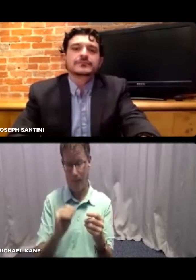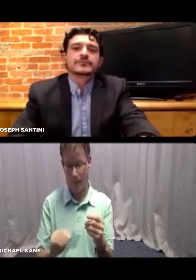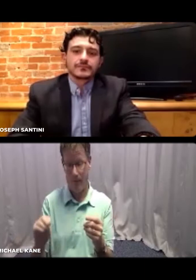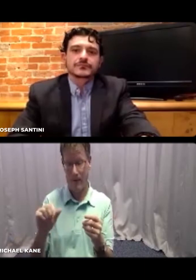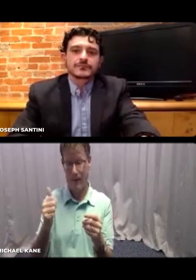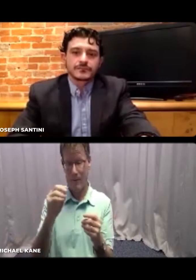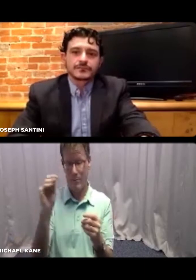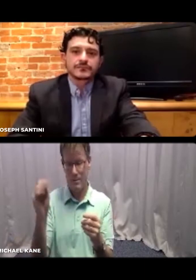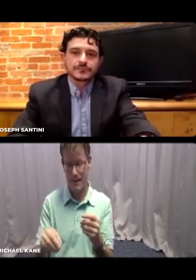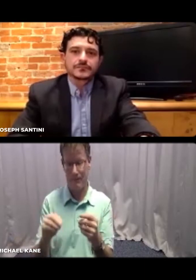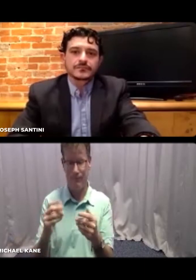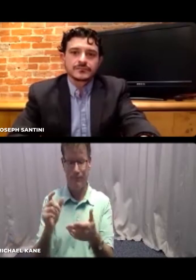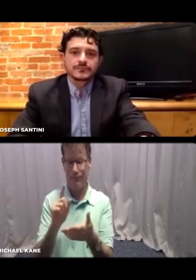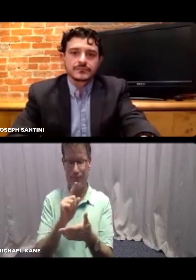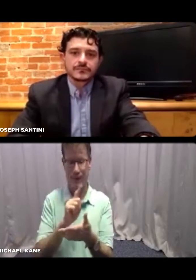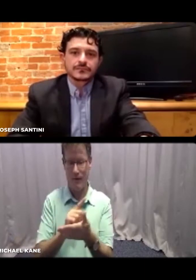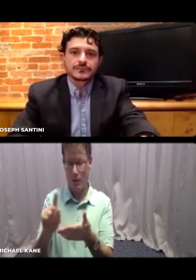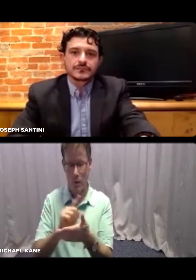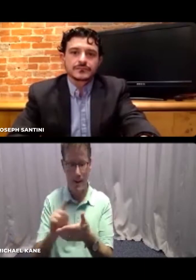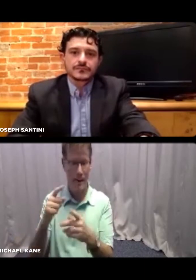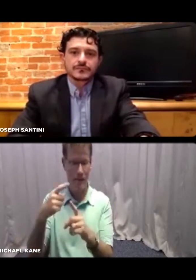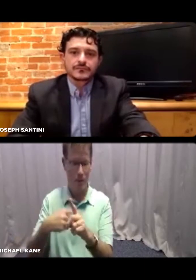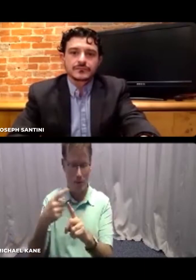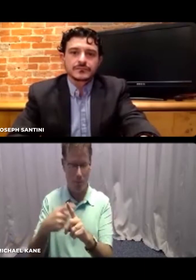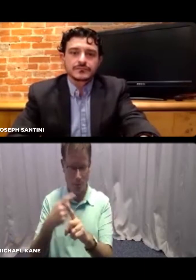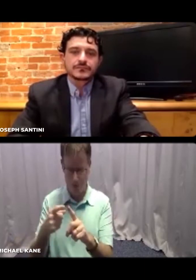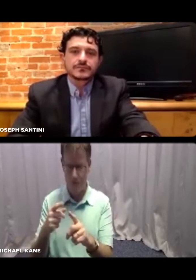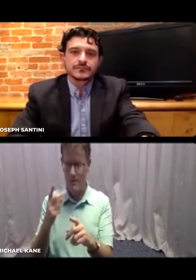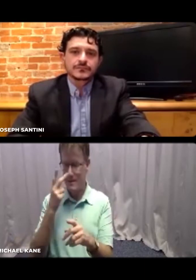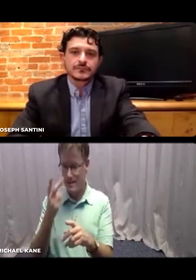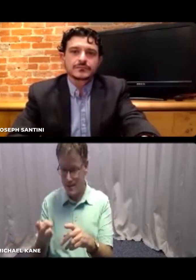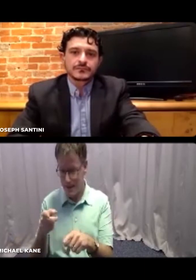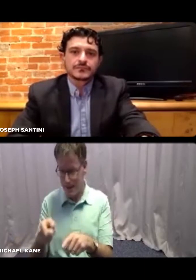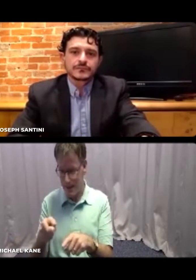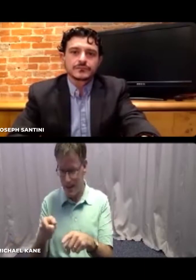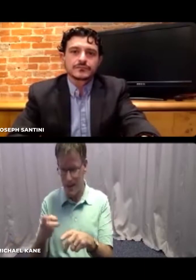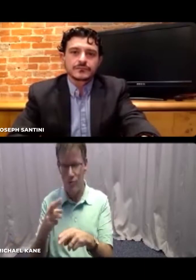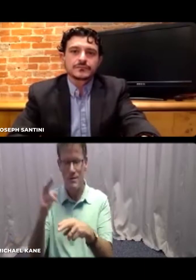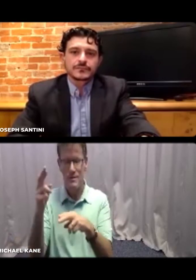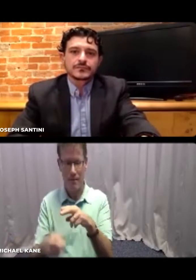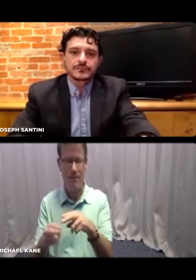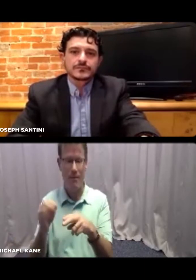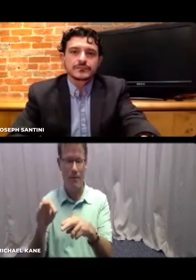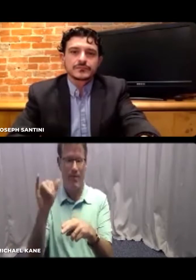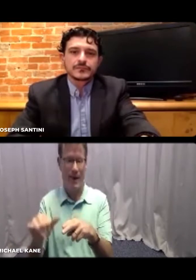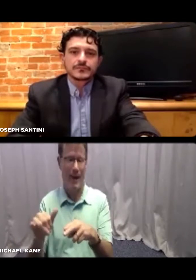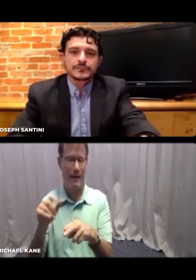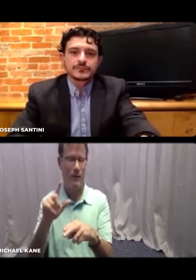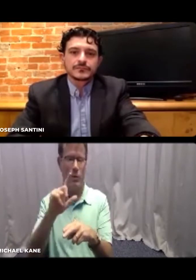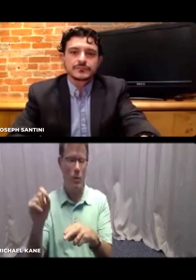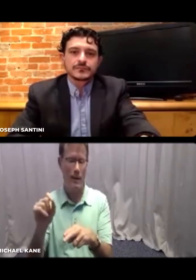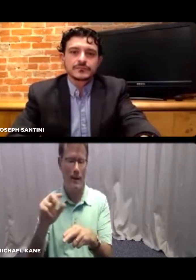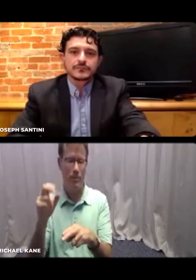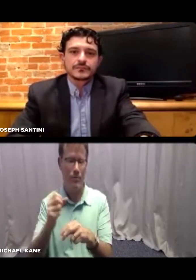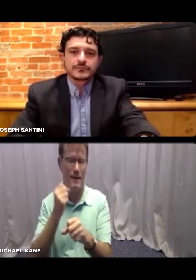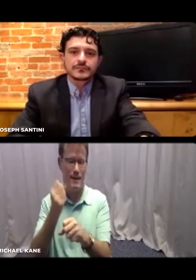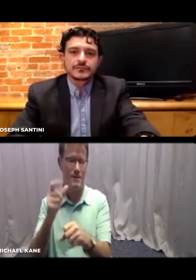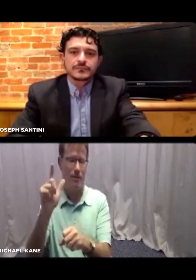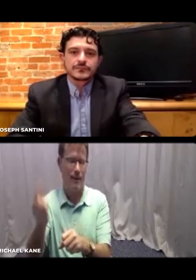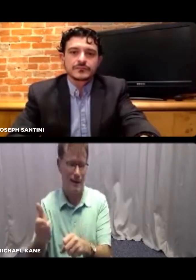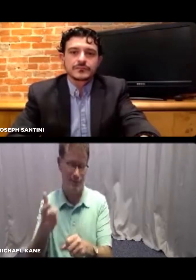every week or every month, you can see the results of that 20 or 30 years down the